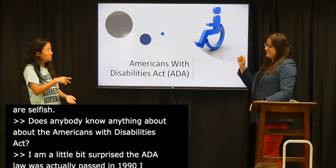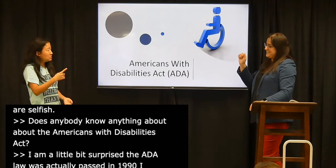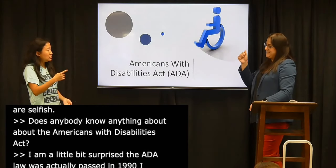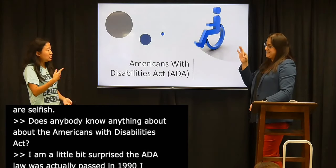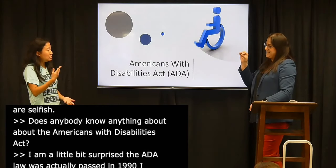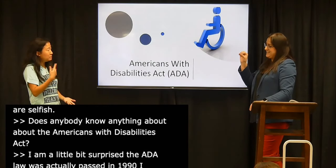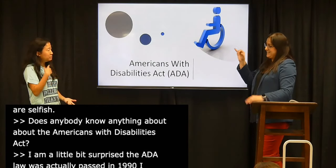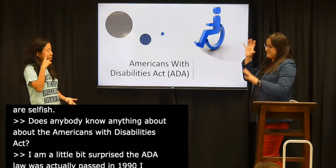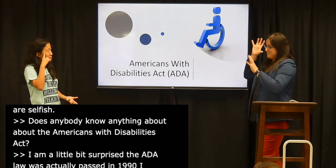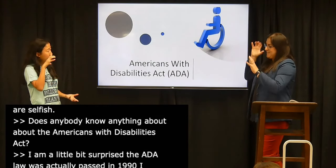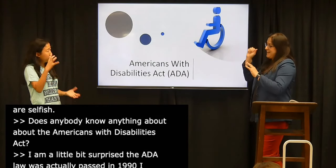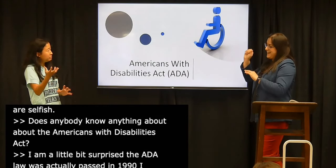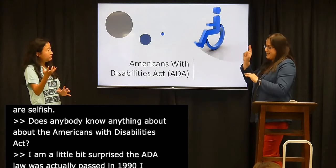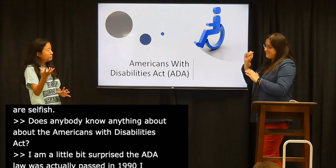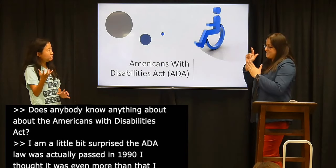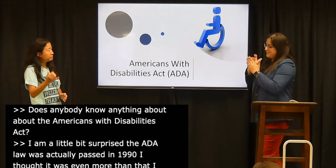it was signed. Yeah, 1990.